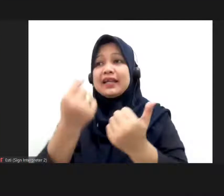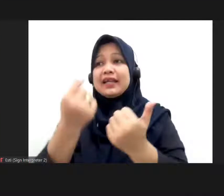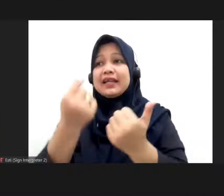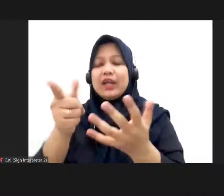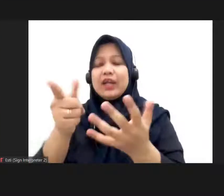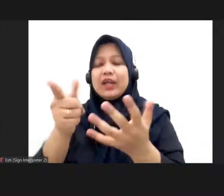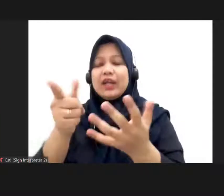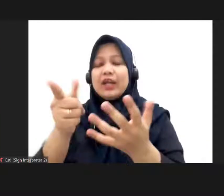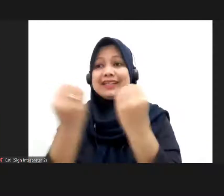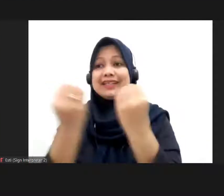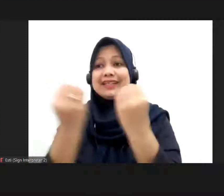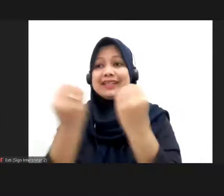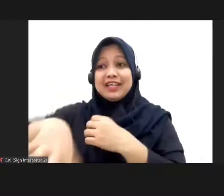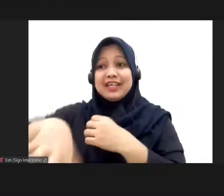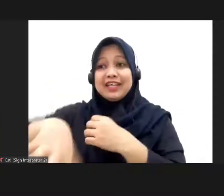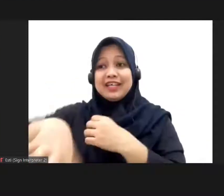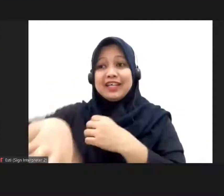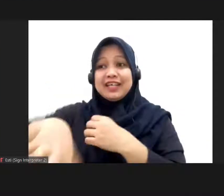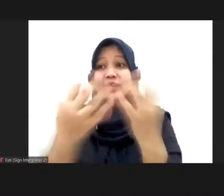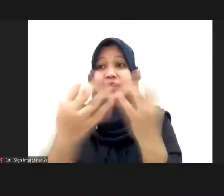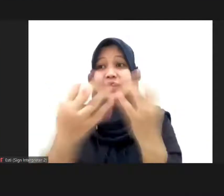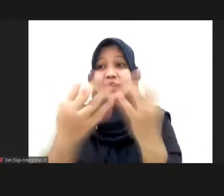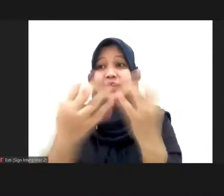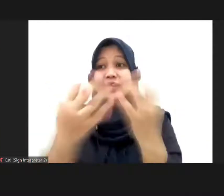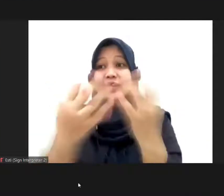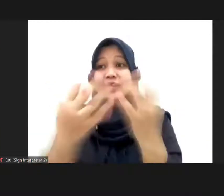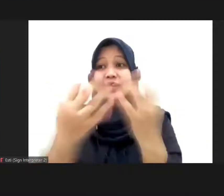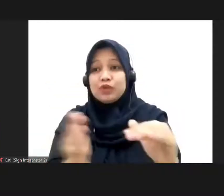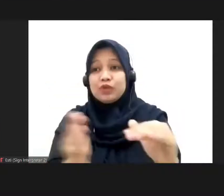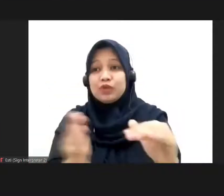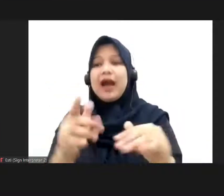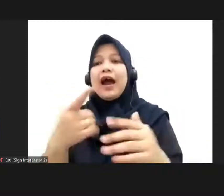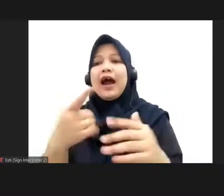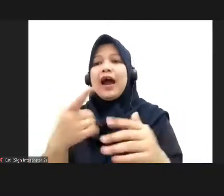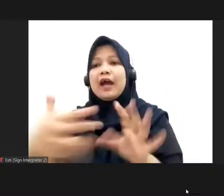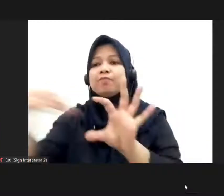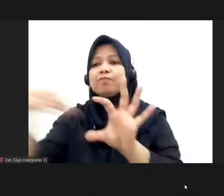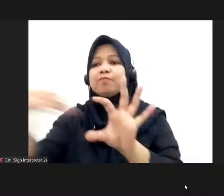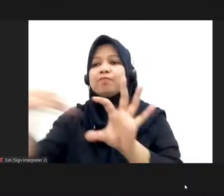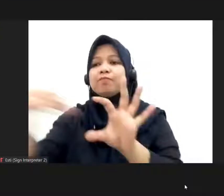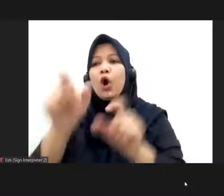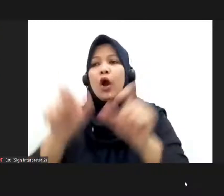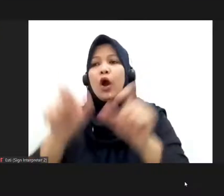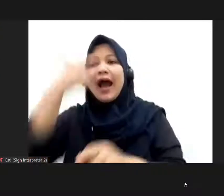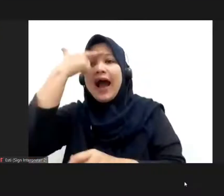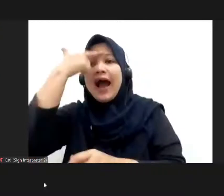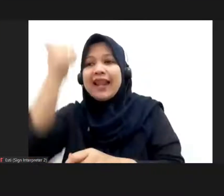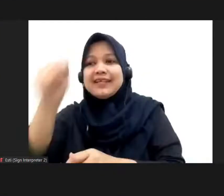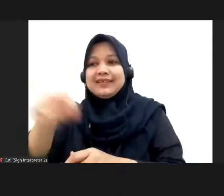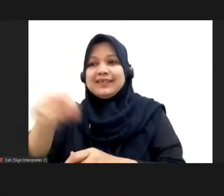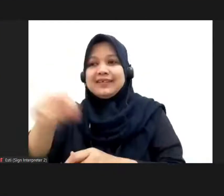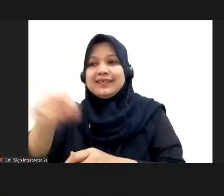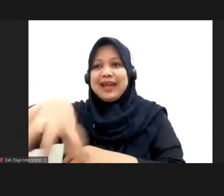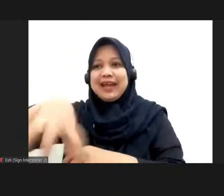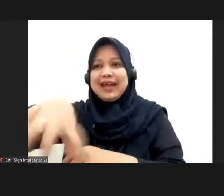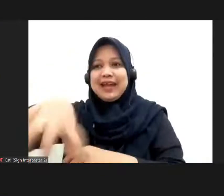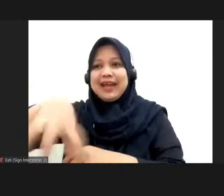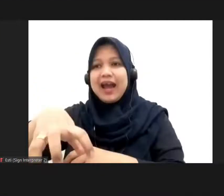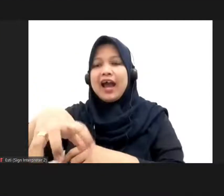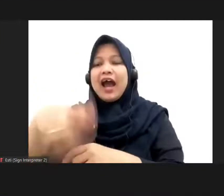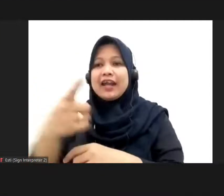community, and then we connected some local experts to bring on the psychosocial